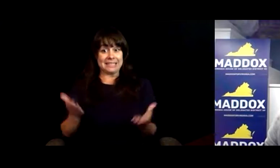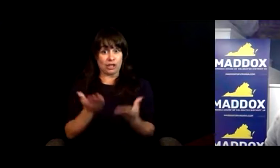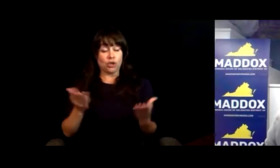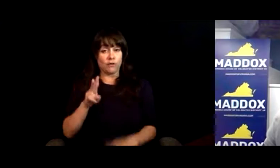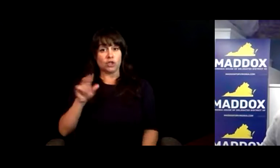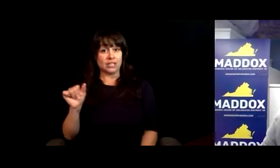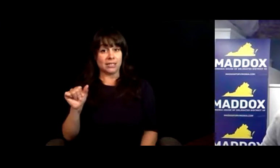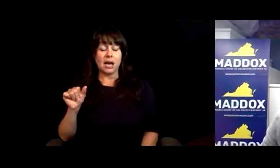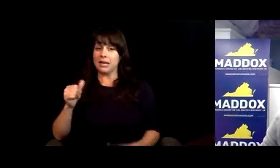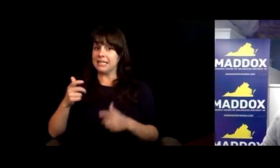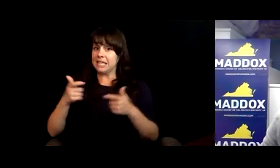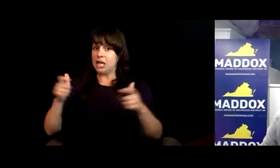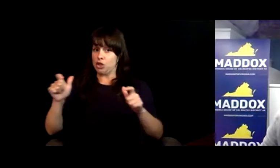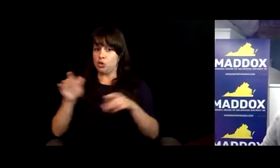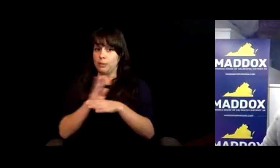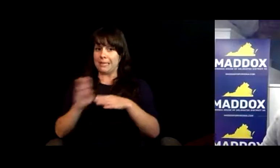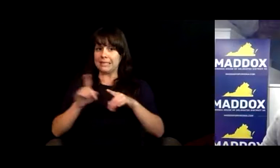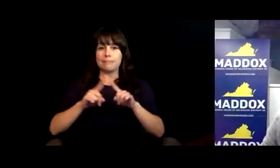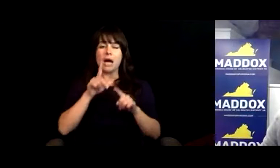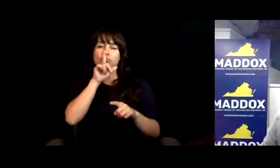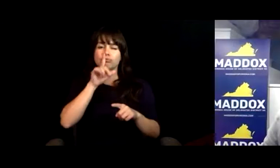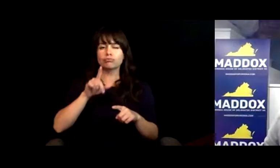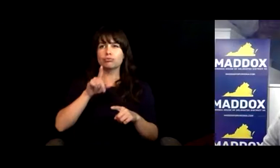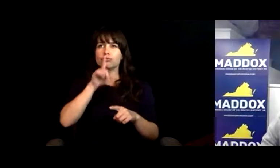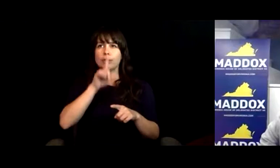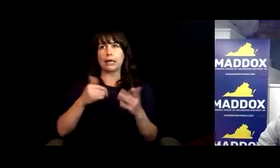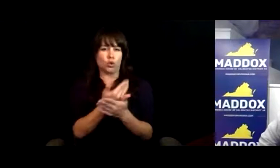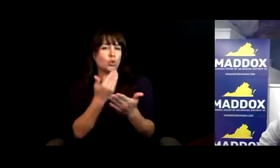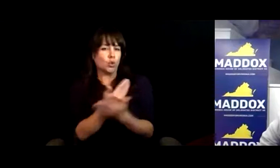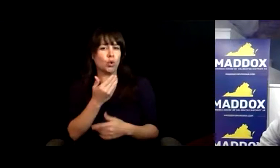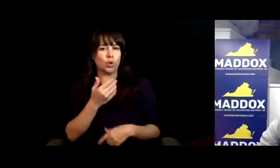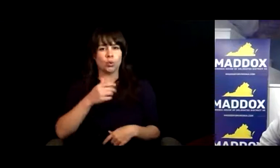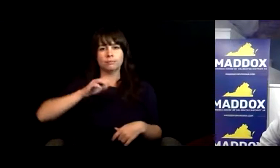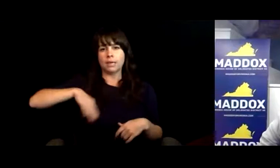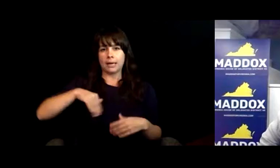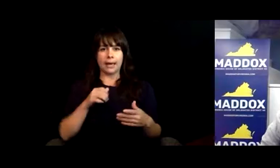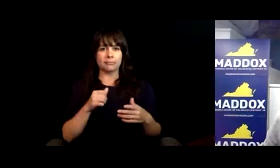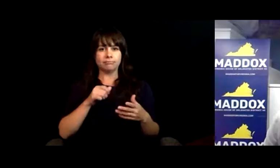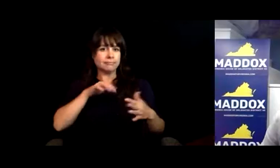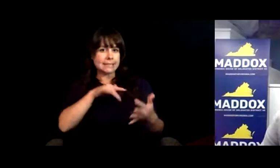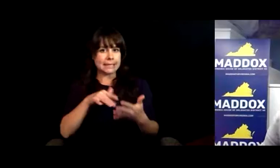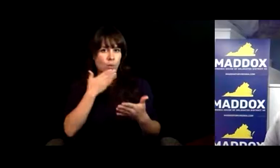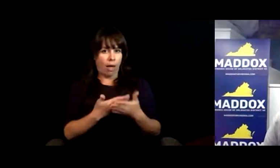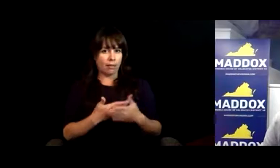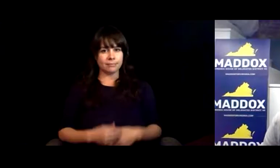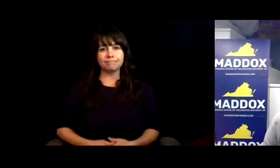it's a new sector that really has been understudied. So I appreciate it. Thank you so